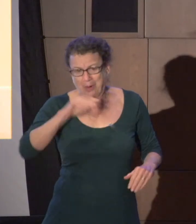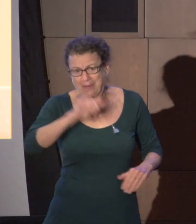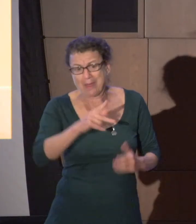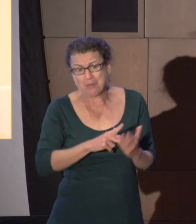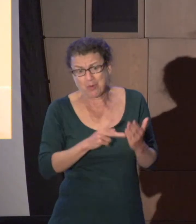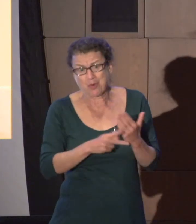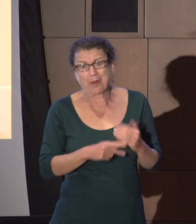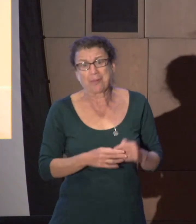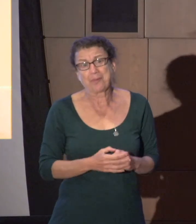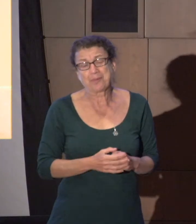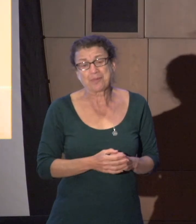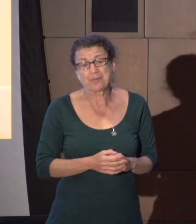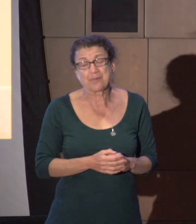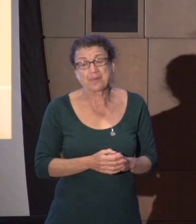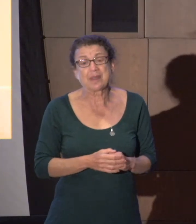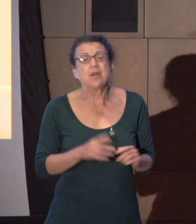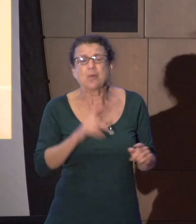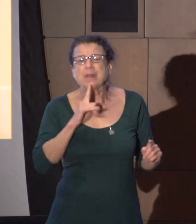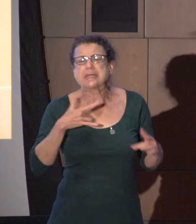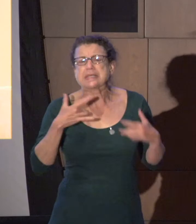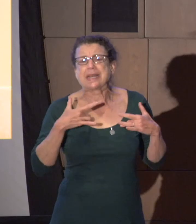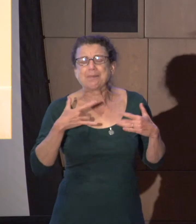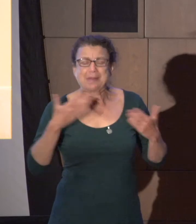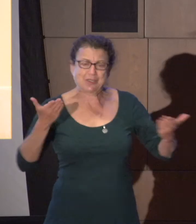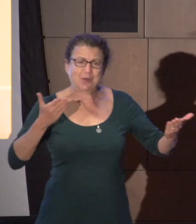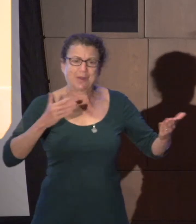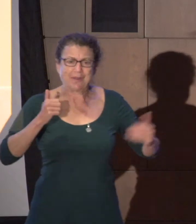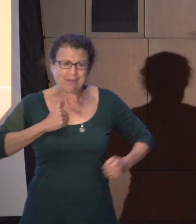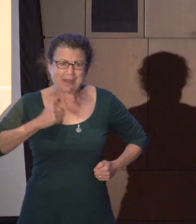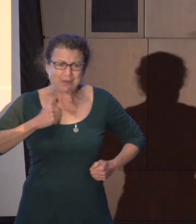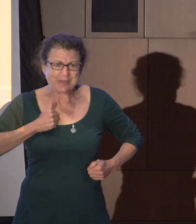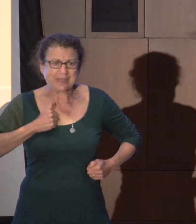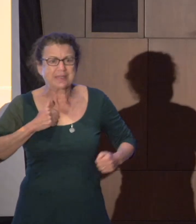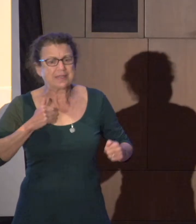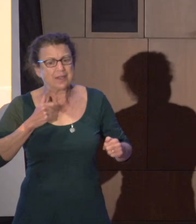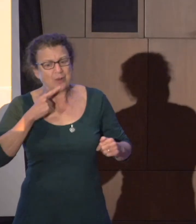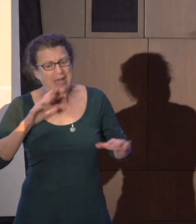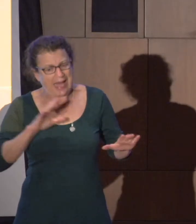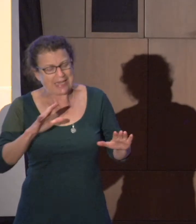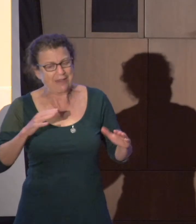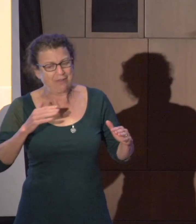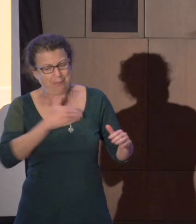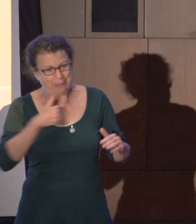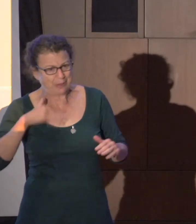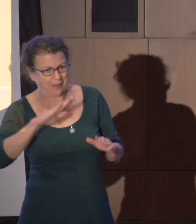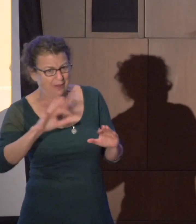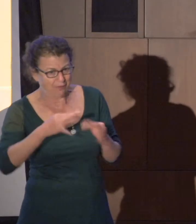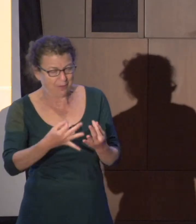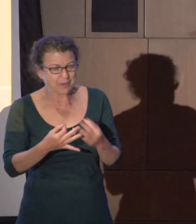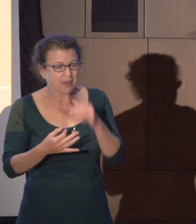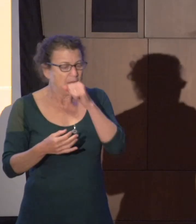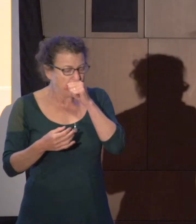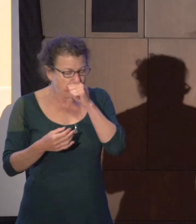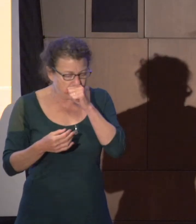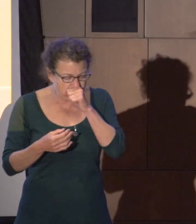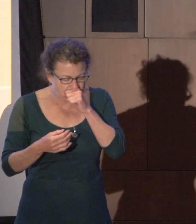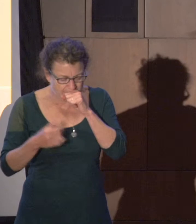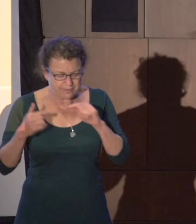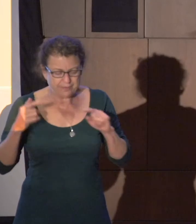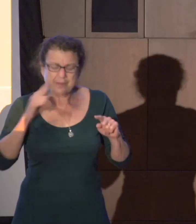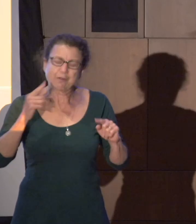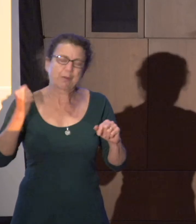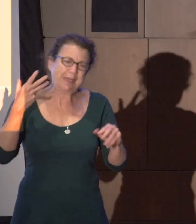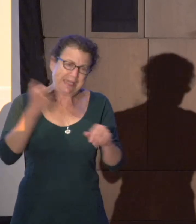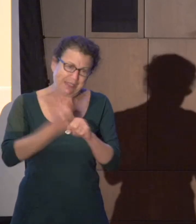this program. We are really excited to be serving the veterans and active service members and their families in New Hampshire for